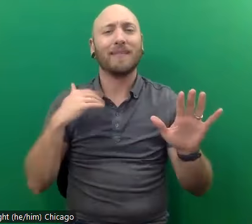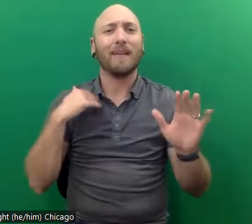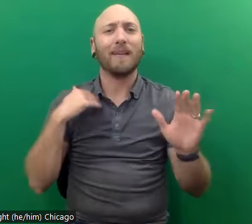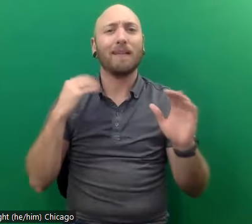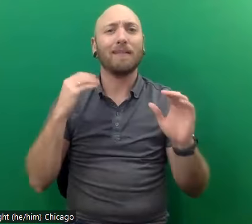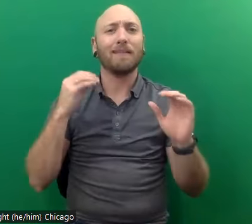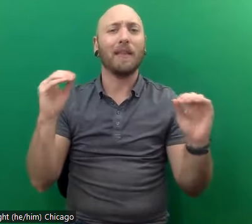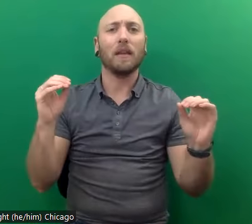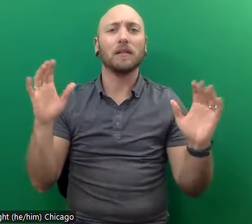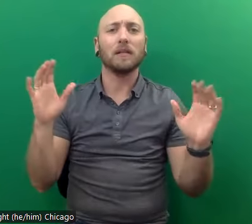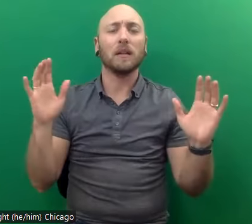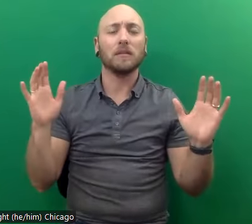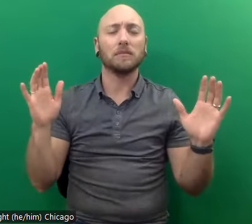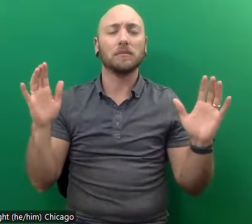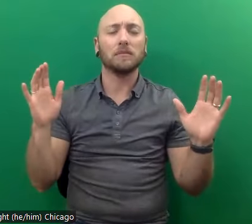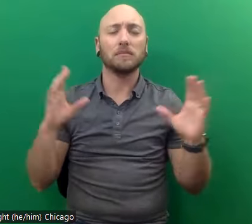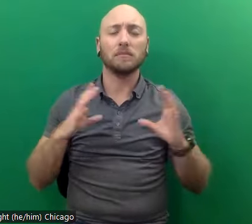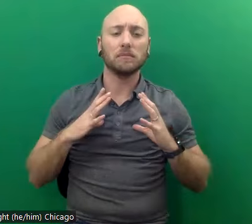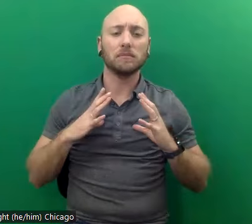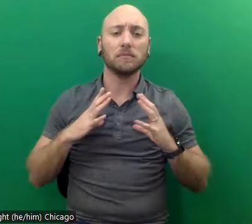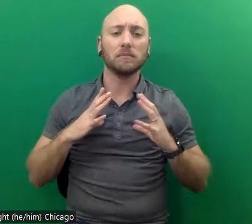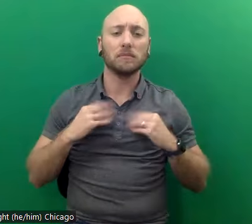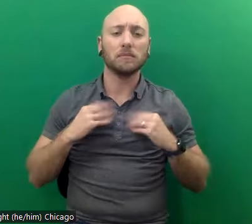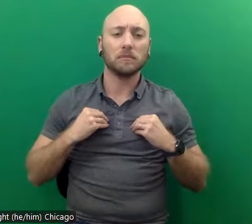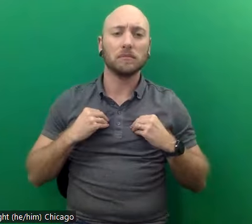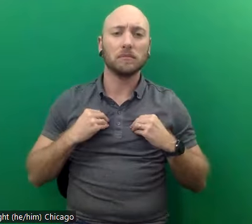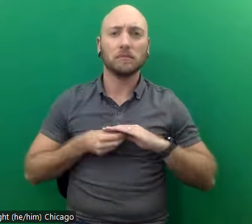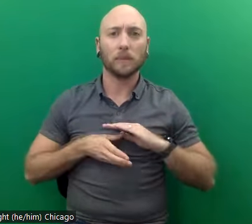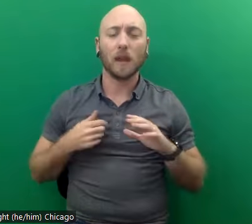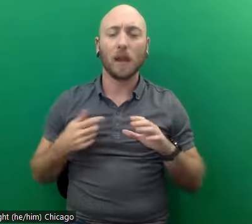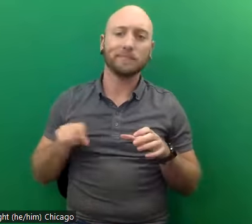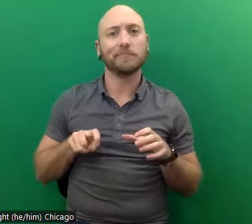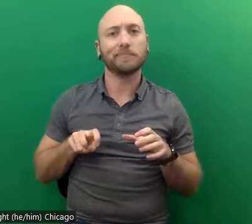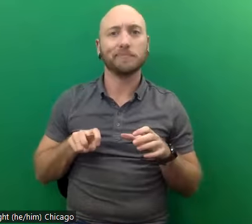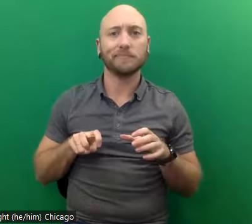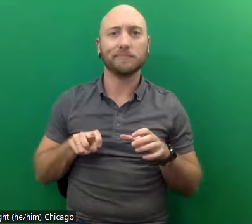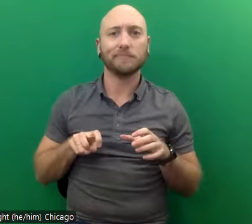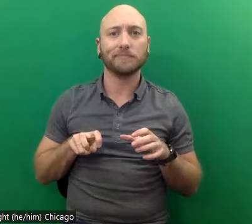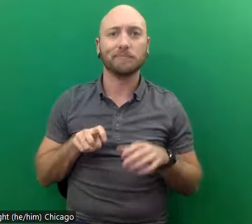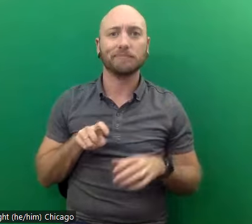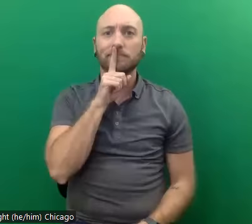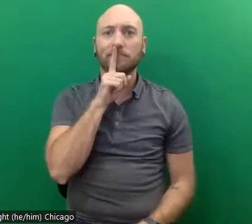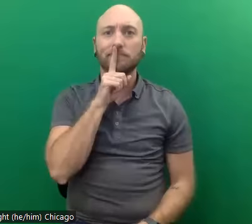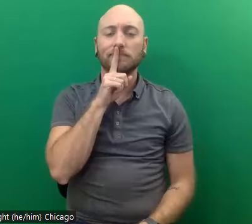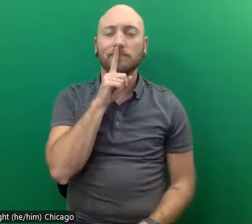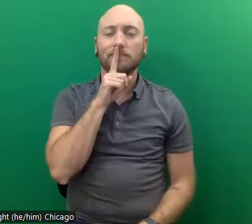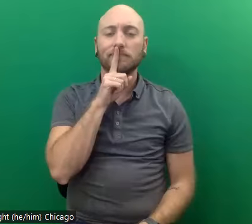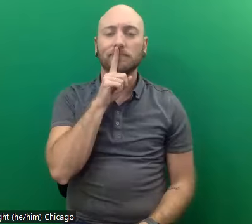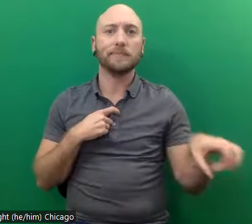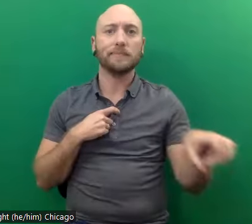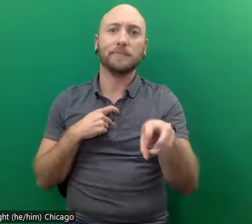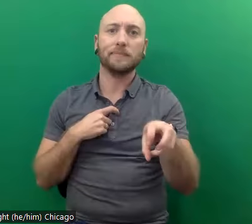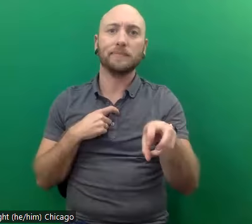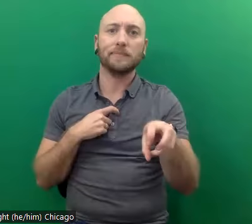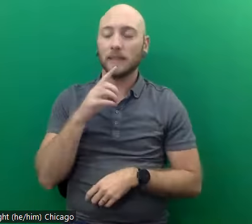I was so broken. He opened up that door, and I just got in. I didn't say a word. And he gets back in the car, and he says, "You have two